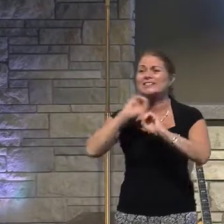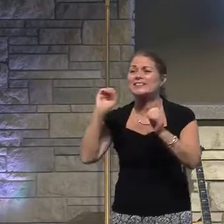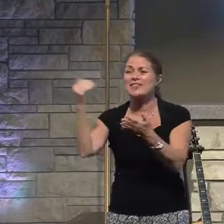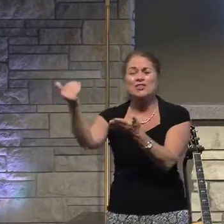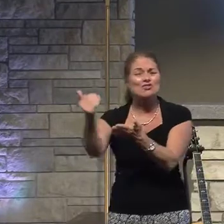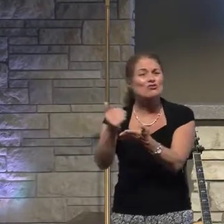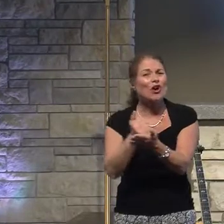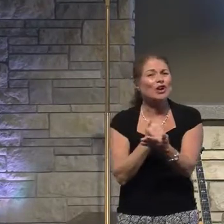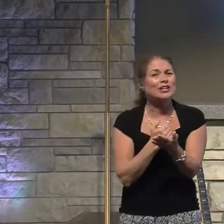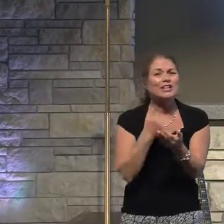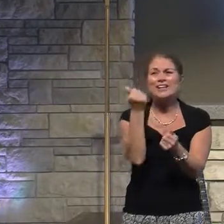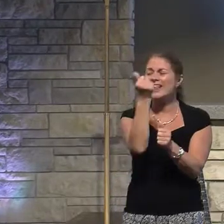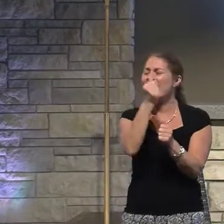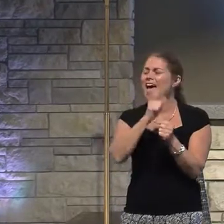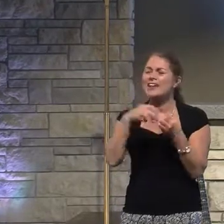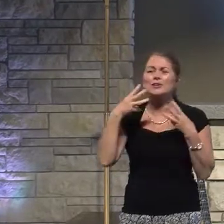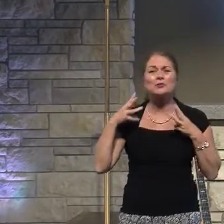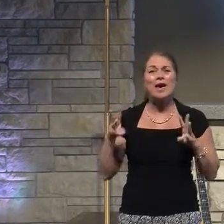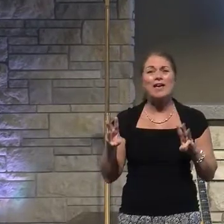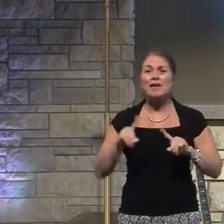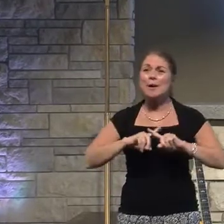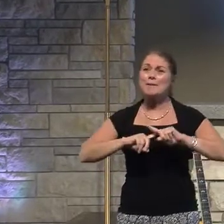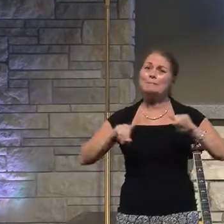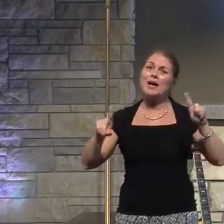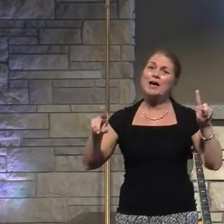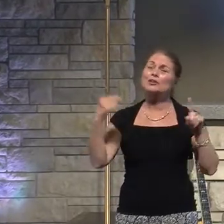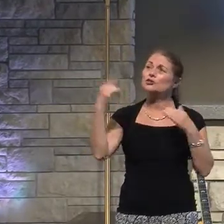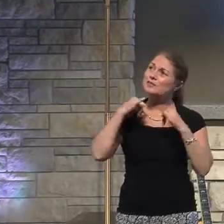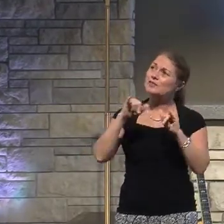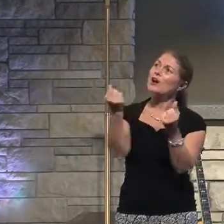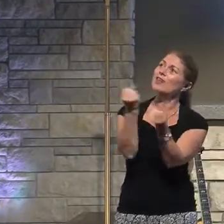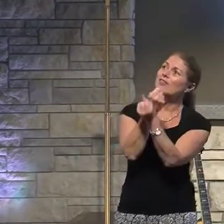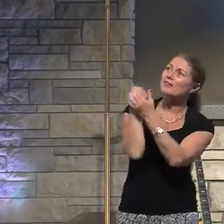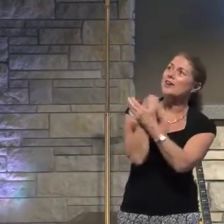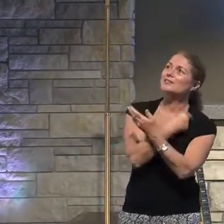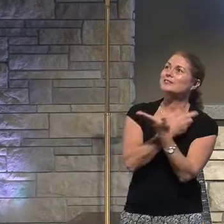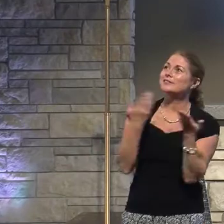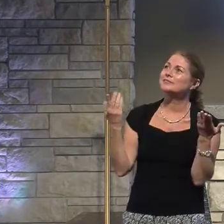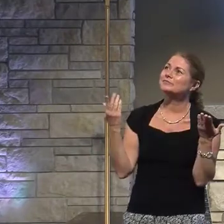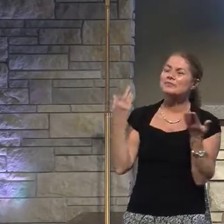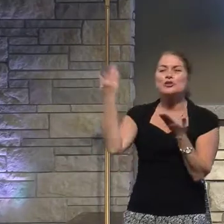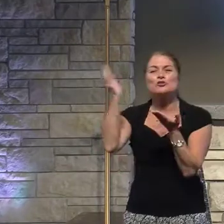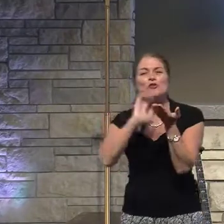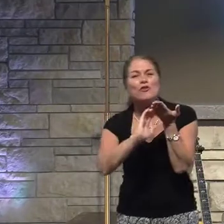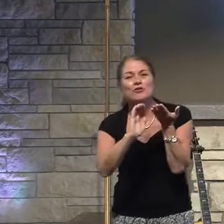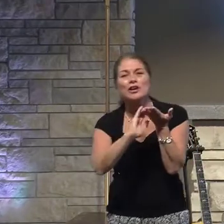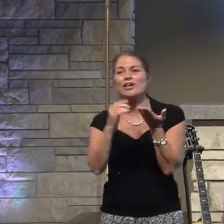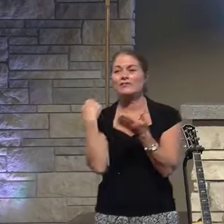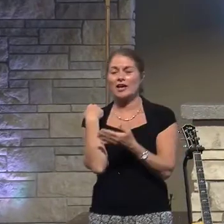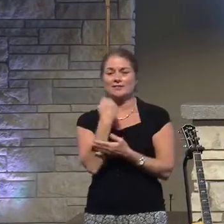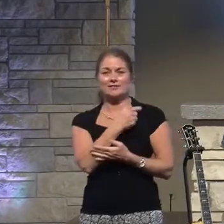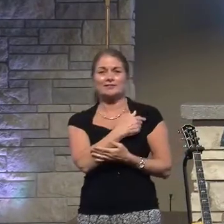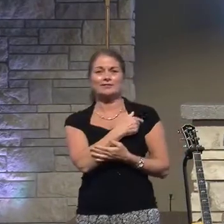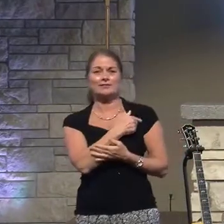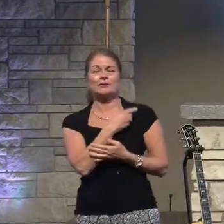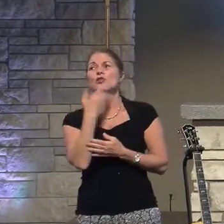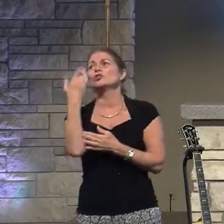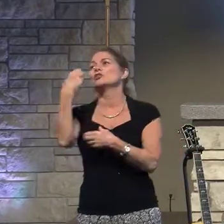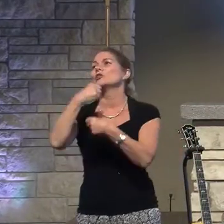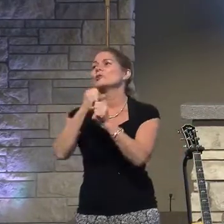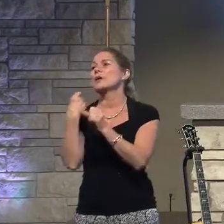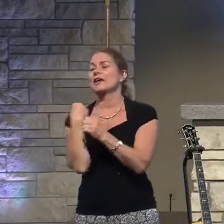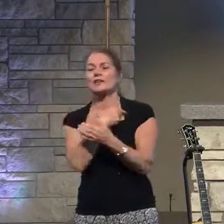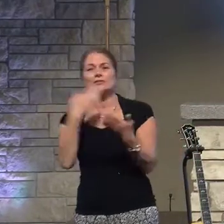it in any way, but yet you love us. You forgive us. You restore